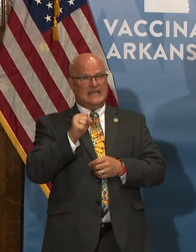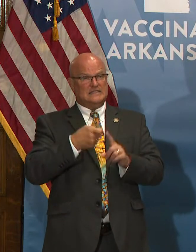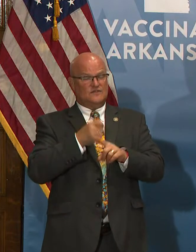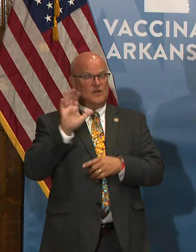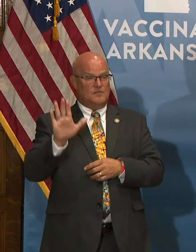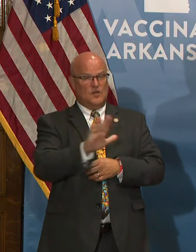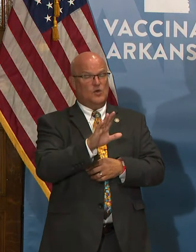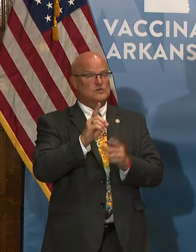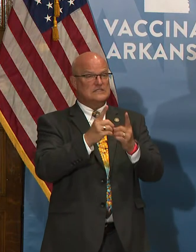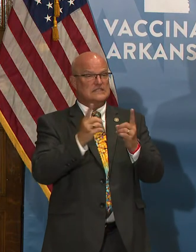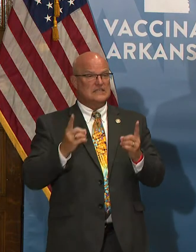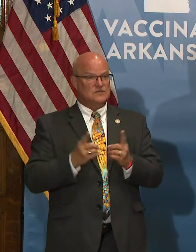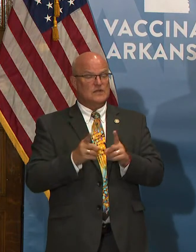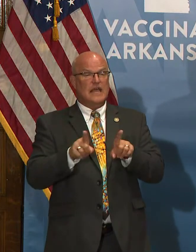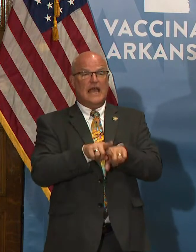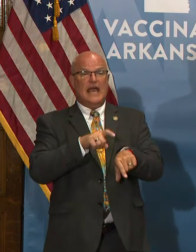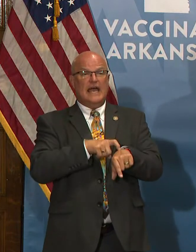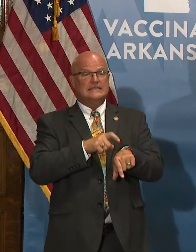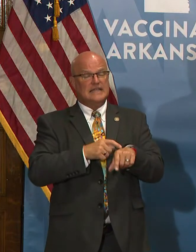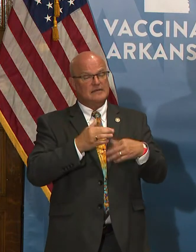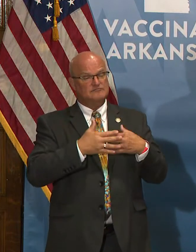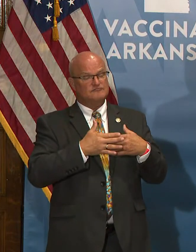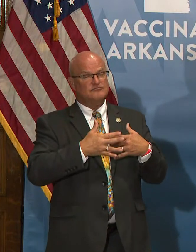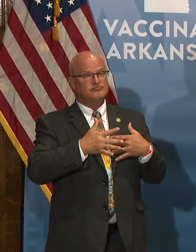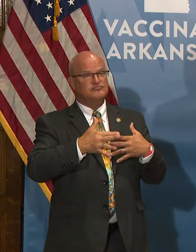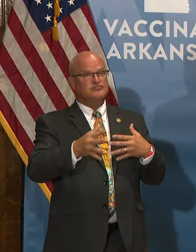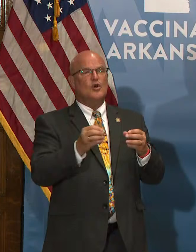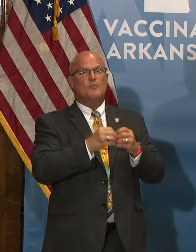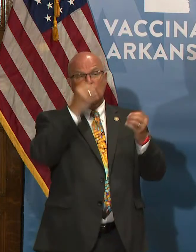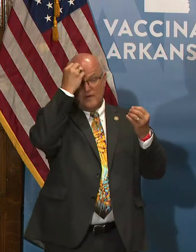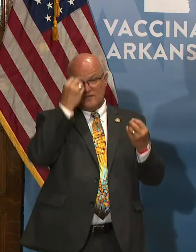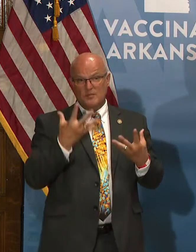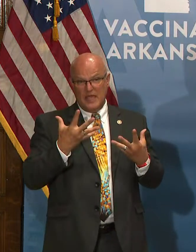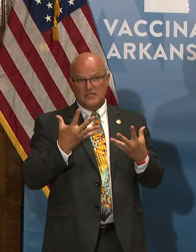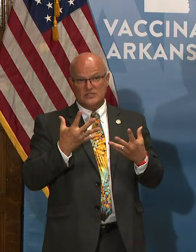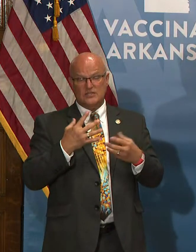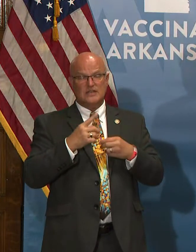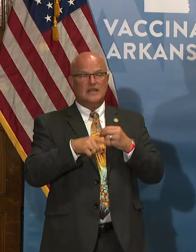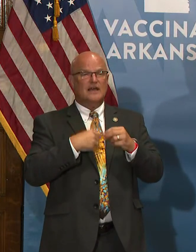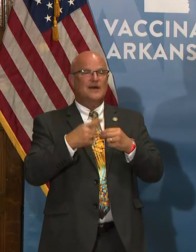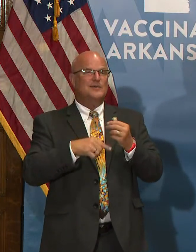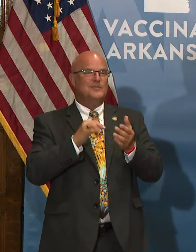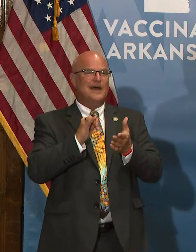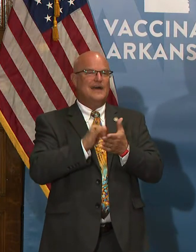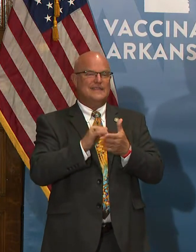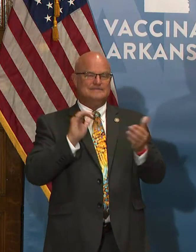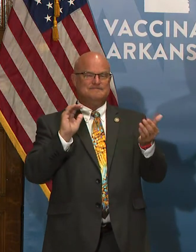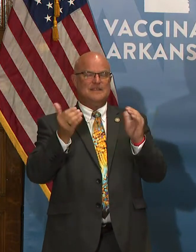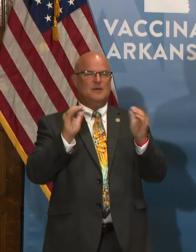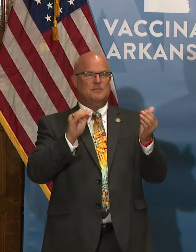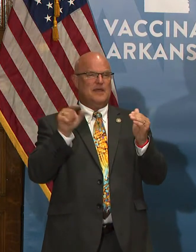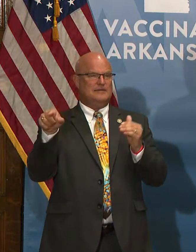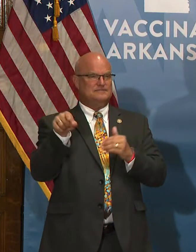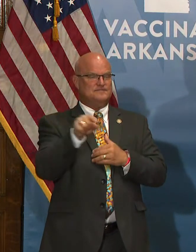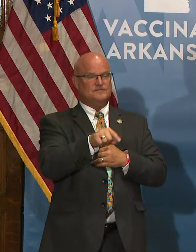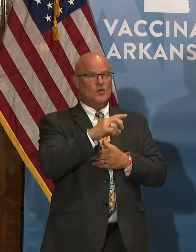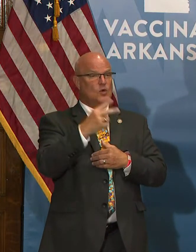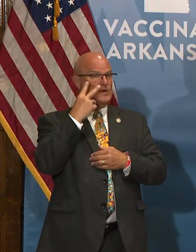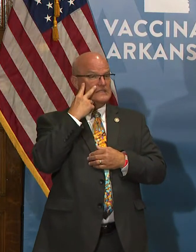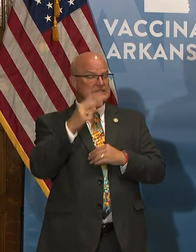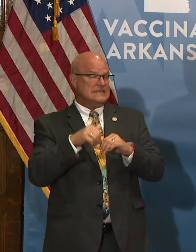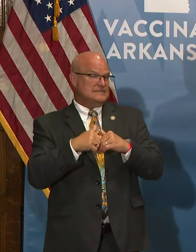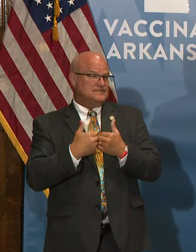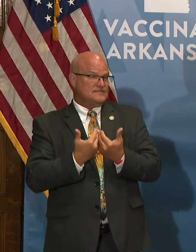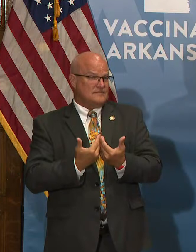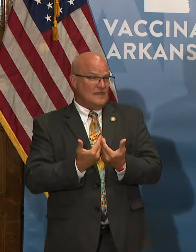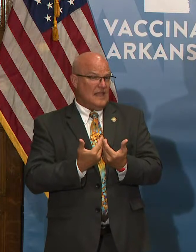districts, and so as time goes on, there'll be more information related to comparing them or seeing